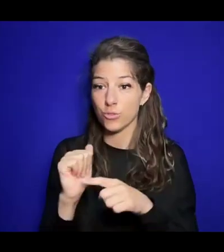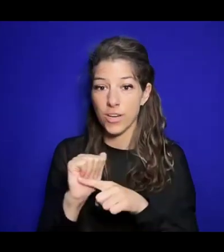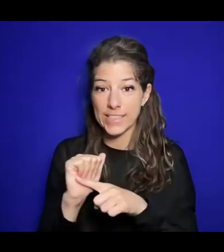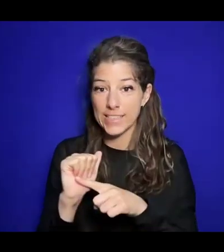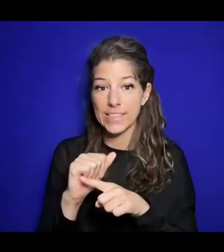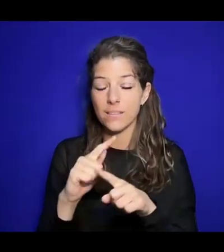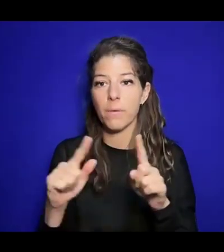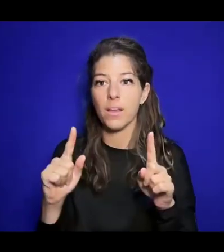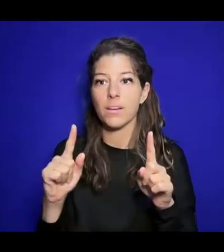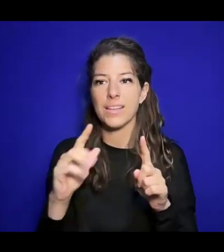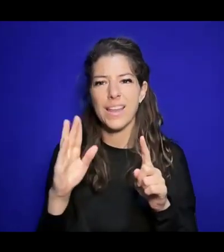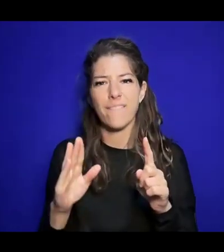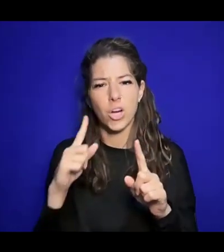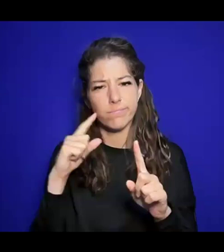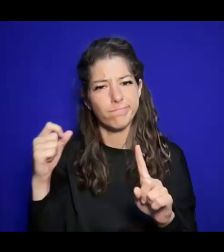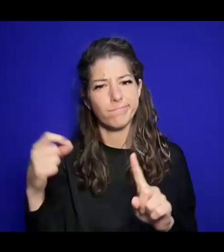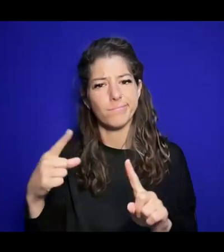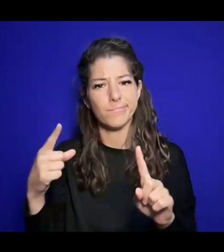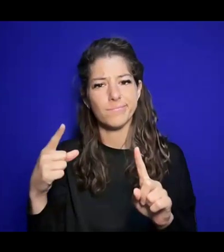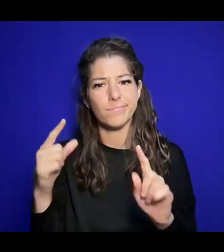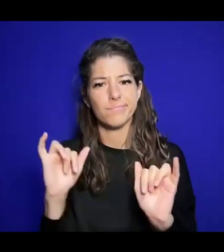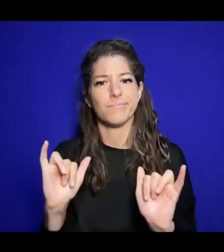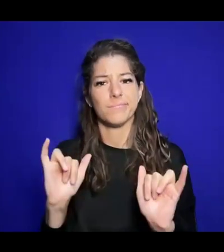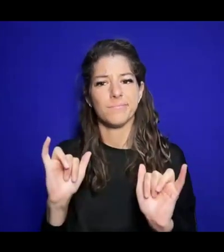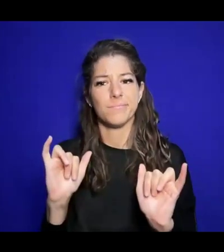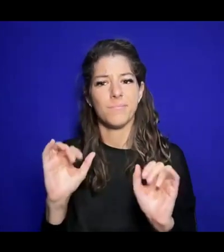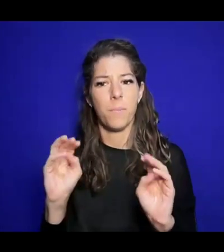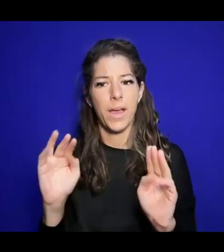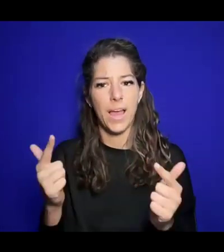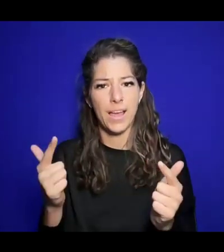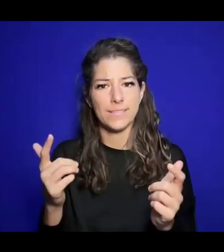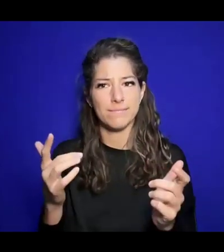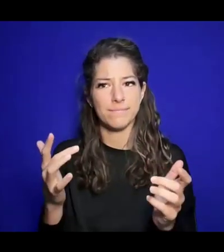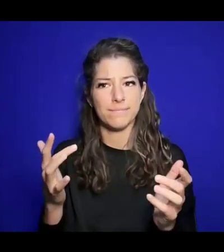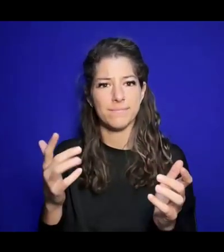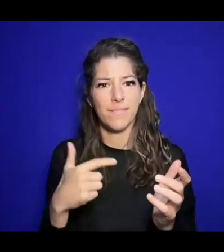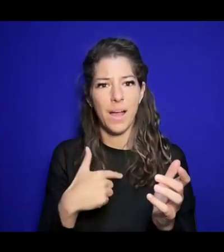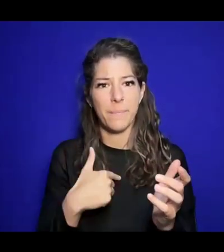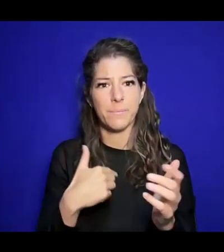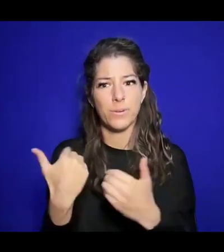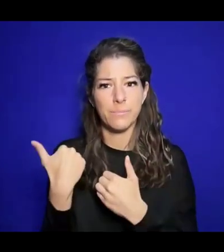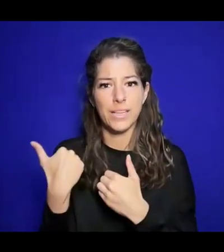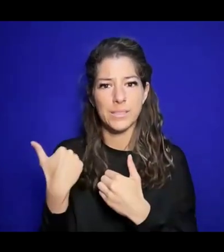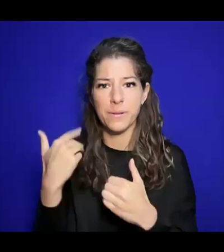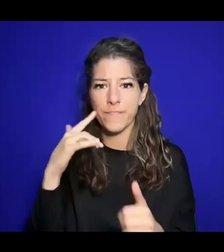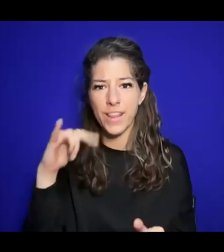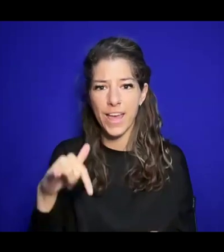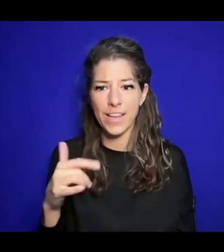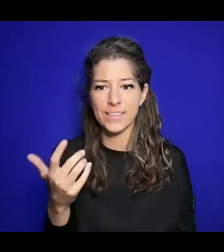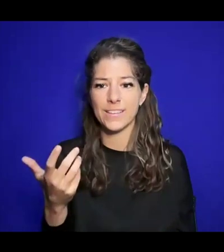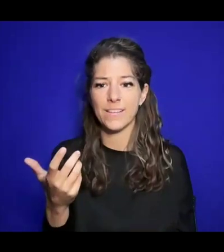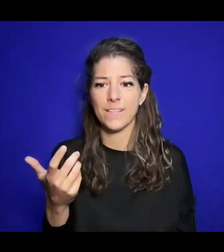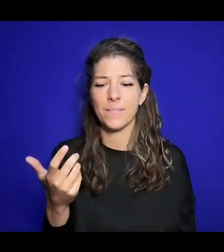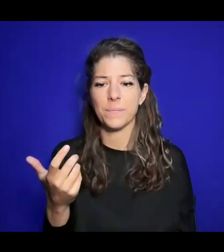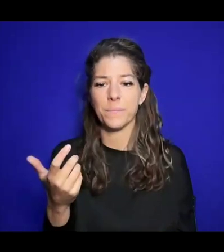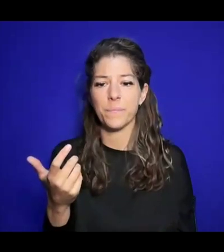but somehow it never clicked in their head, oh my gosh, I'm going to be responsible for this. So